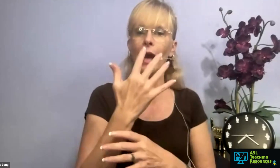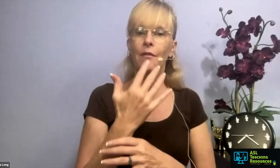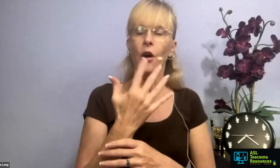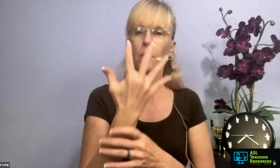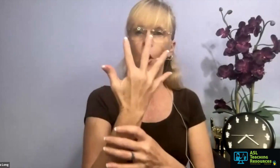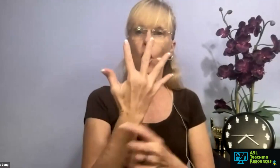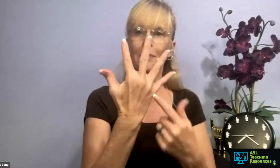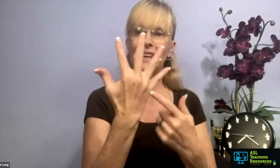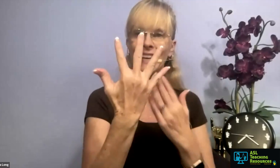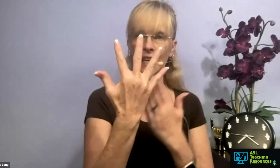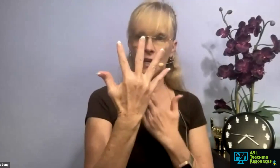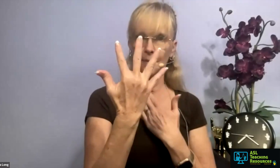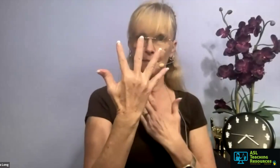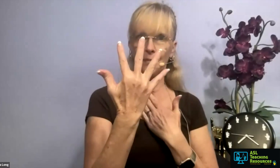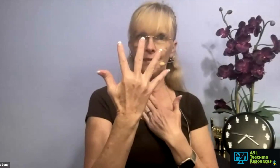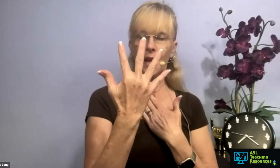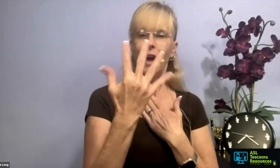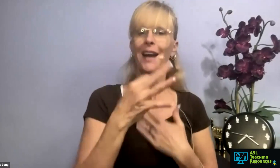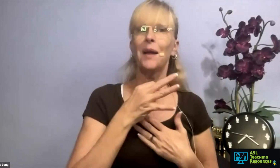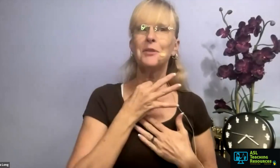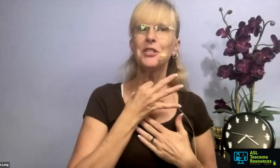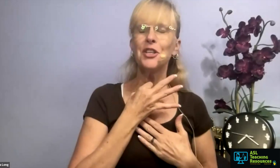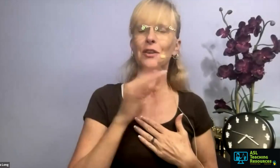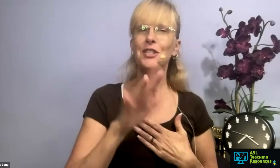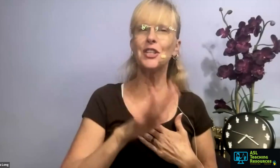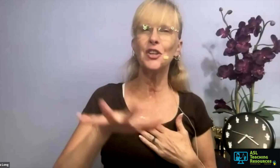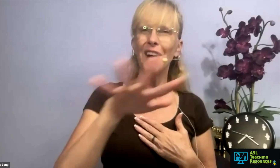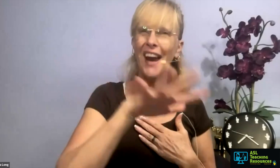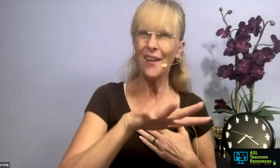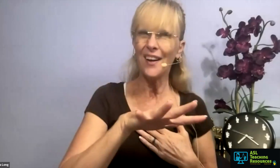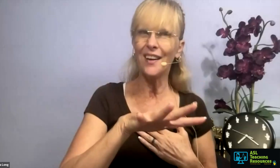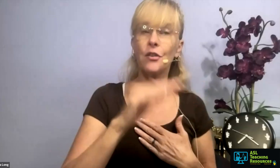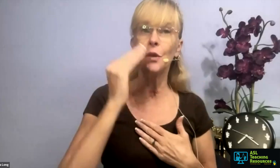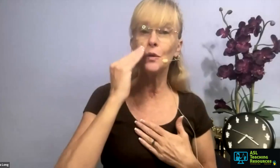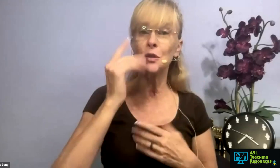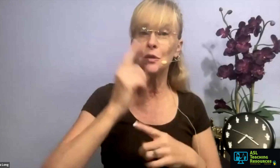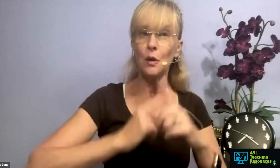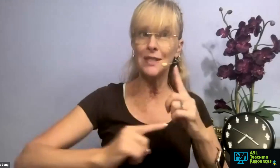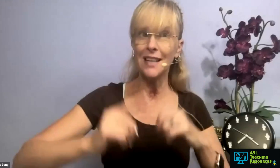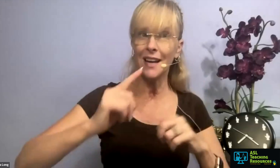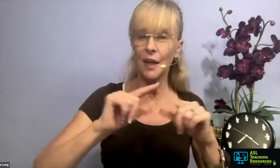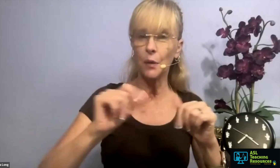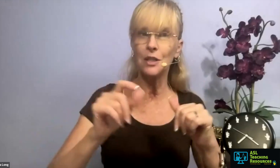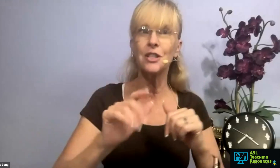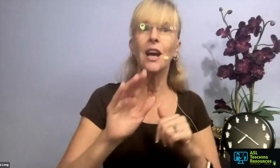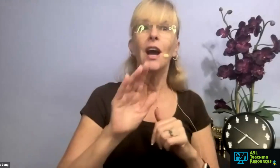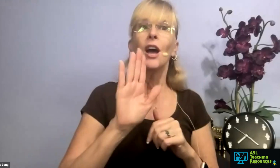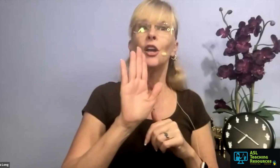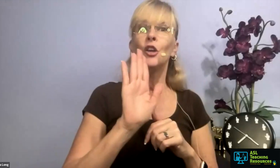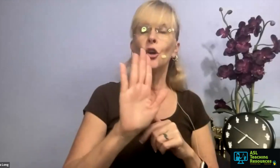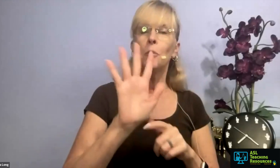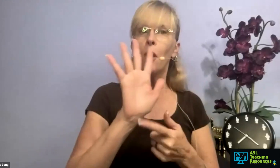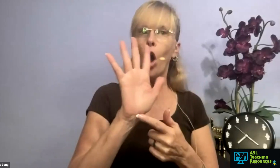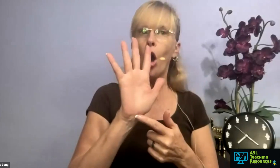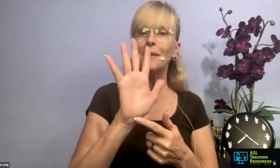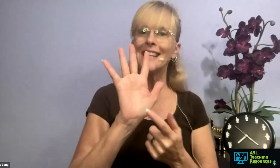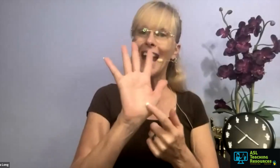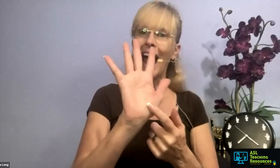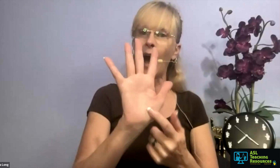our palm in. And I'm just curious, in your area, for those who know sign language, your palm, is it out